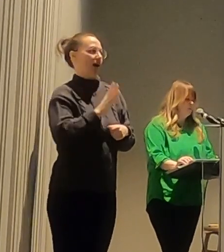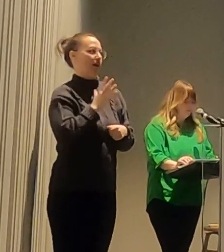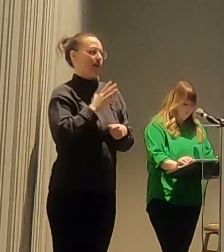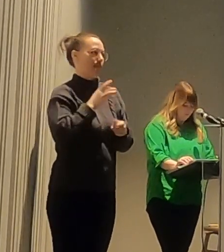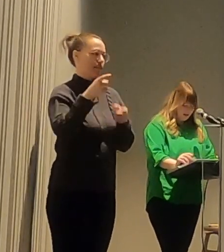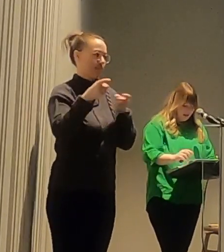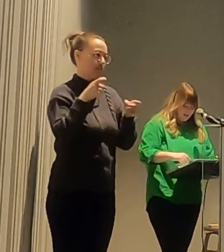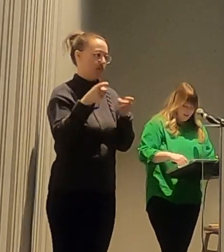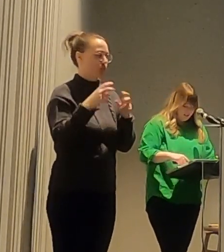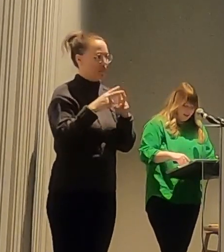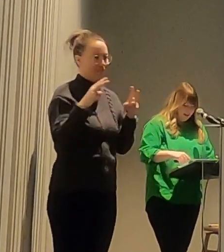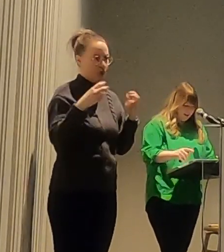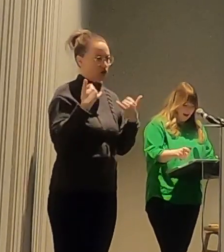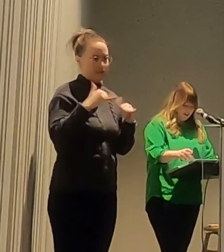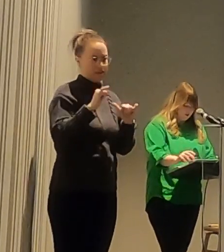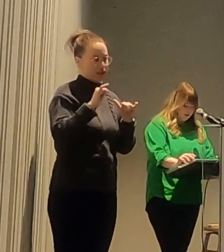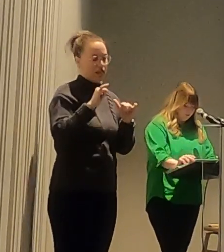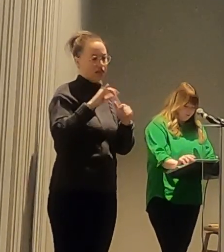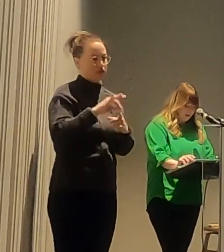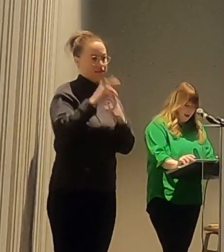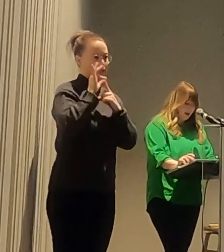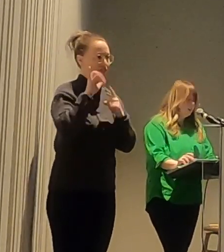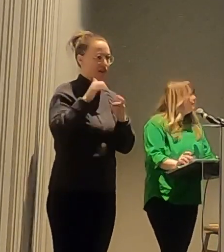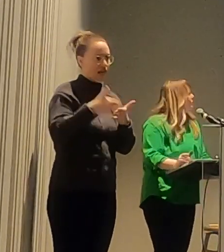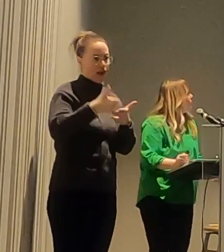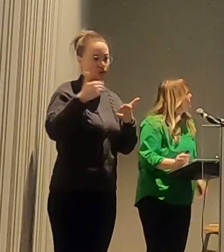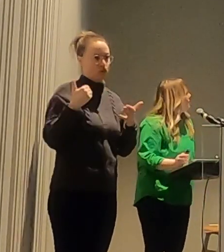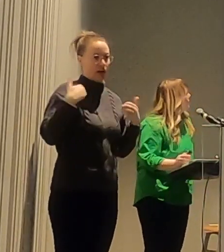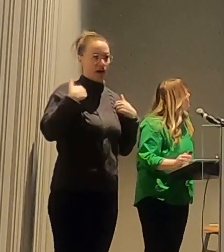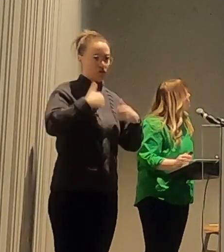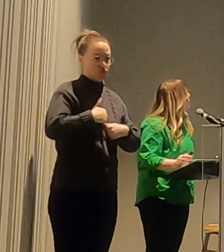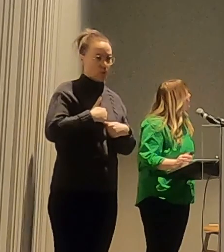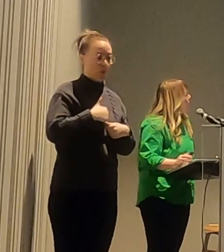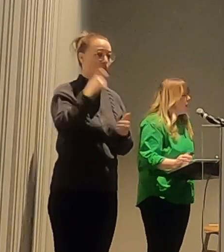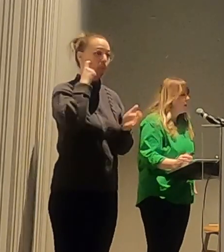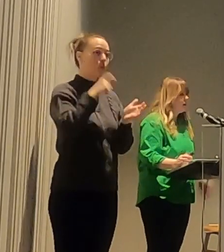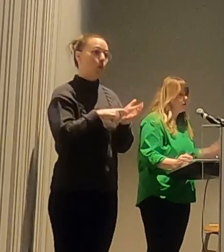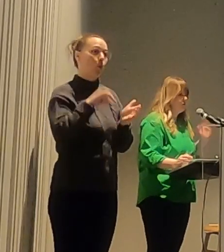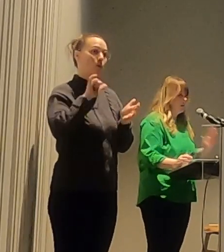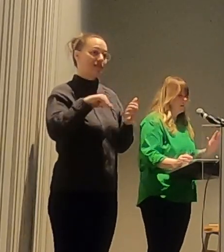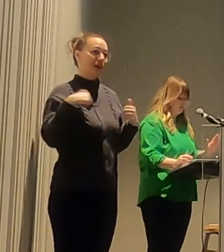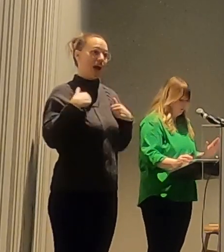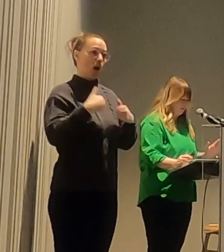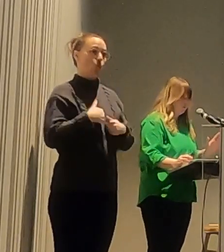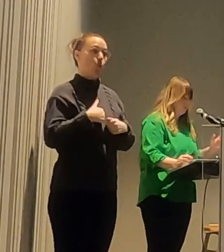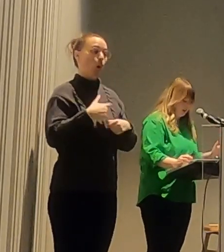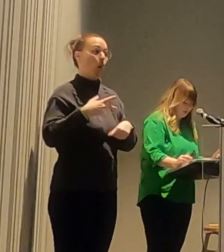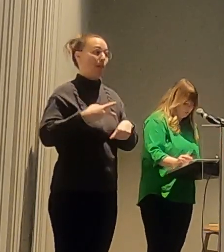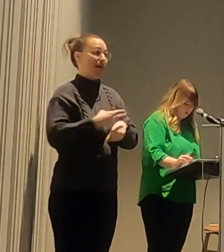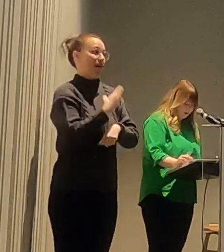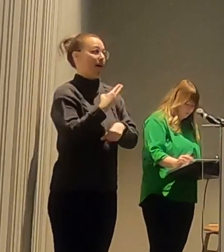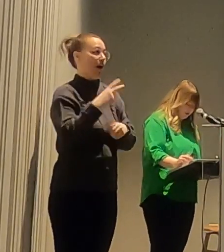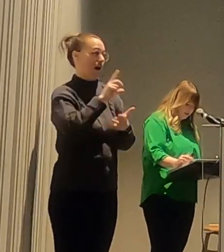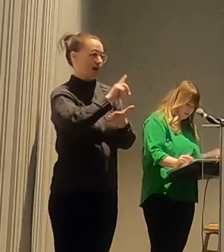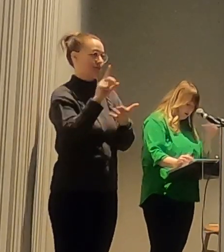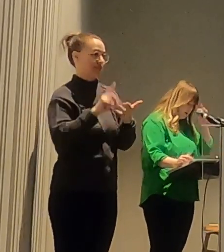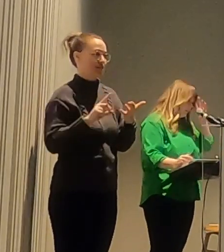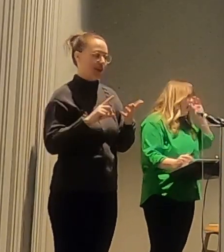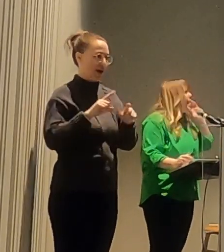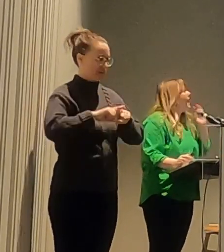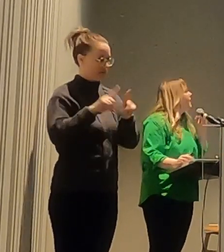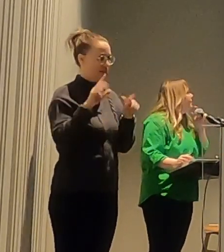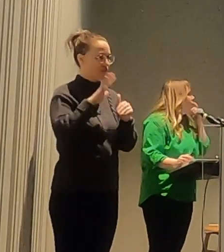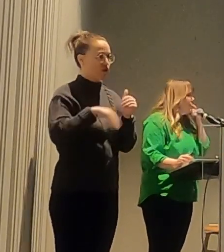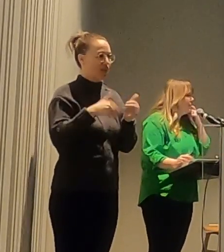significant, like the last one. And if you notice on this one, the cut is very different from the last robe that we just